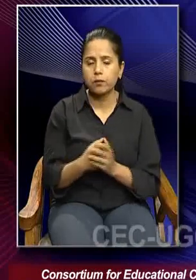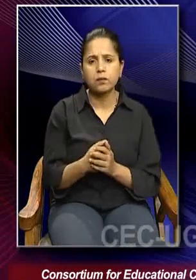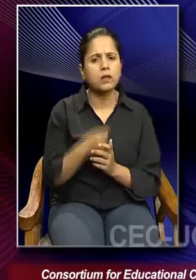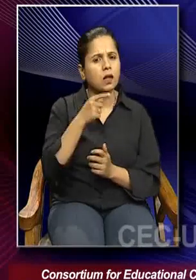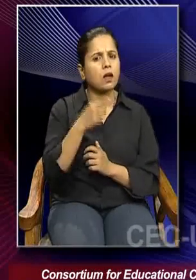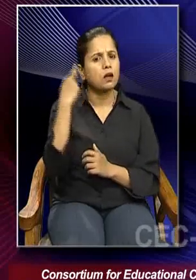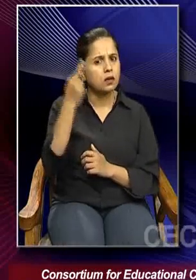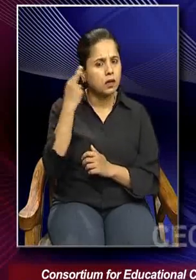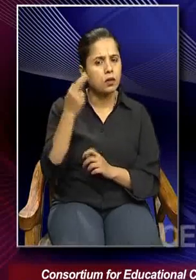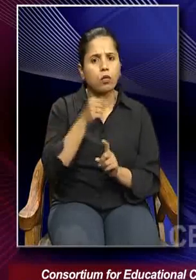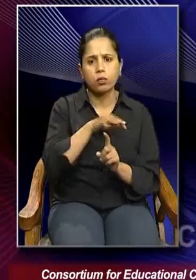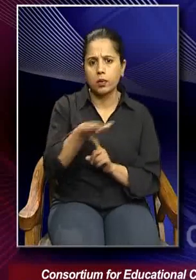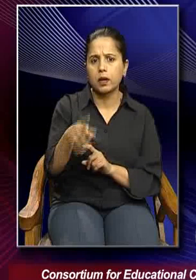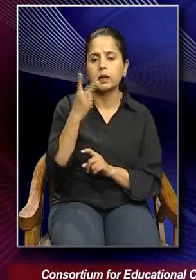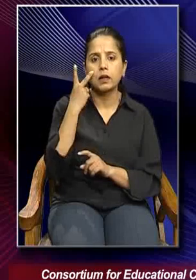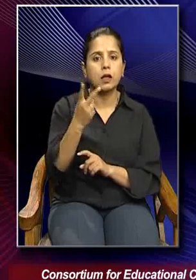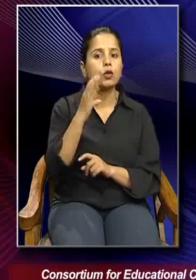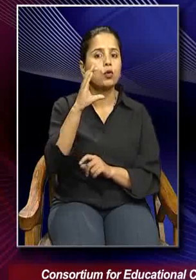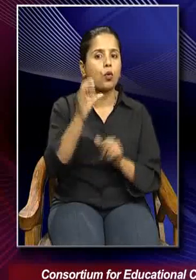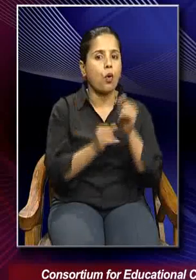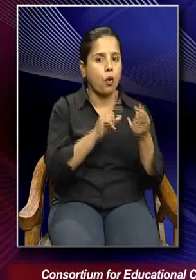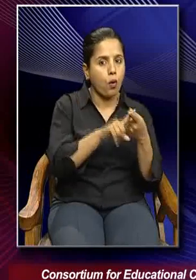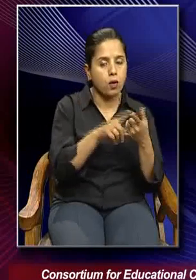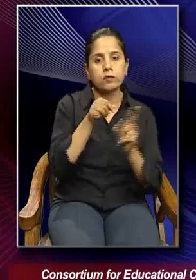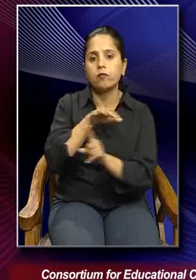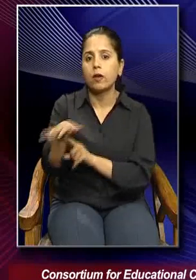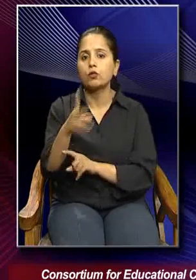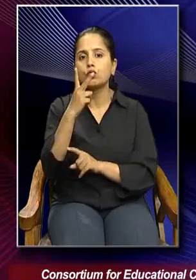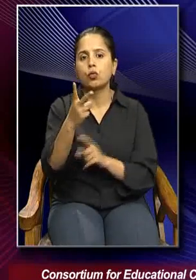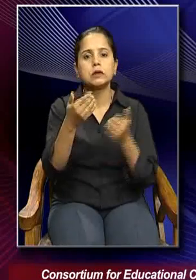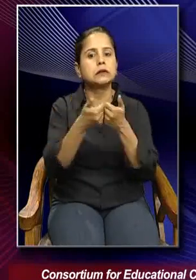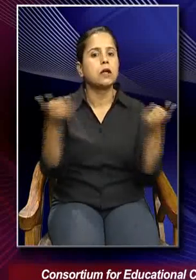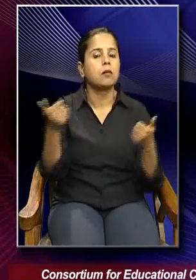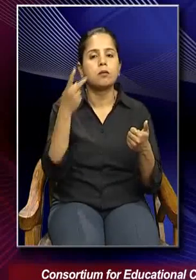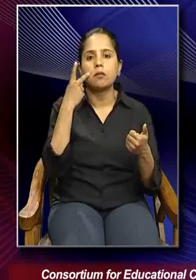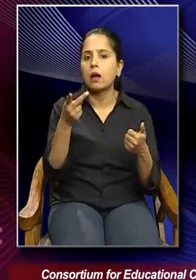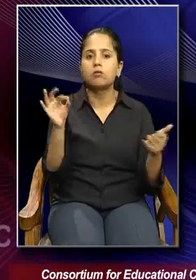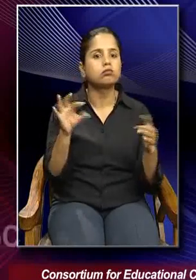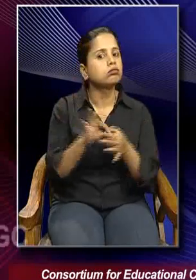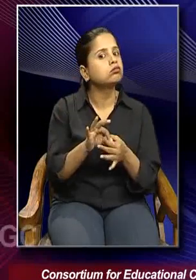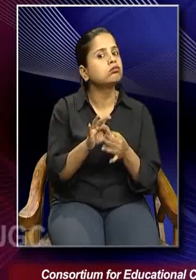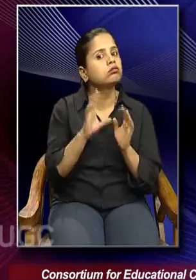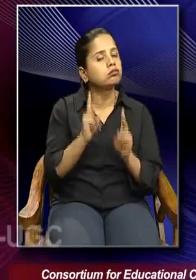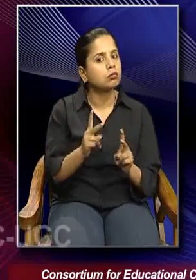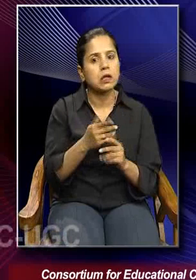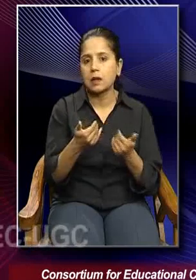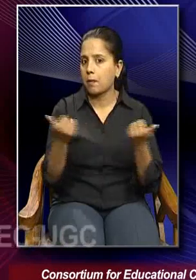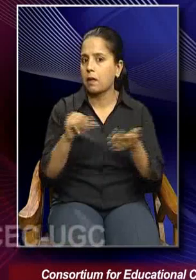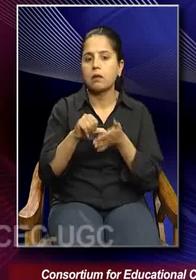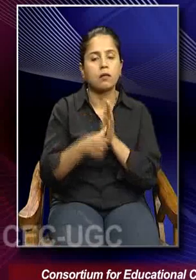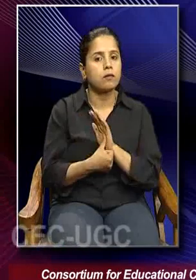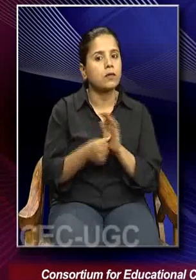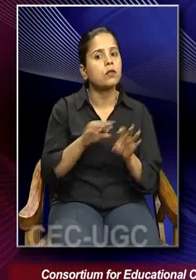Cause and effect are two inseparable components that stands for all sort of creation in